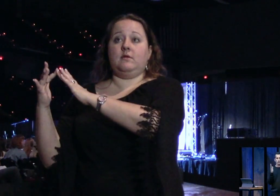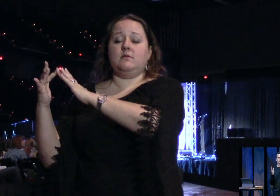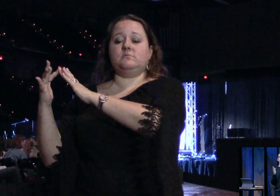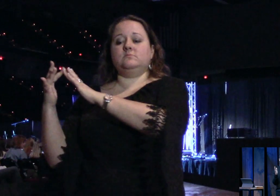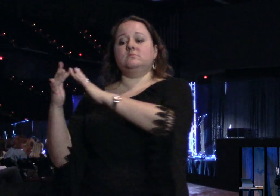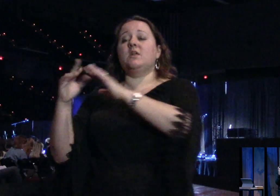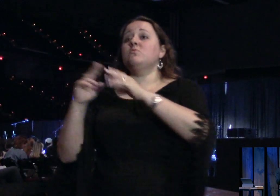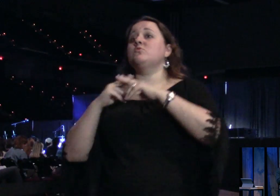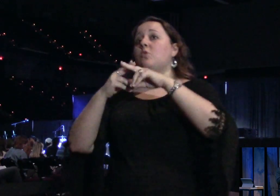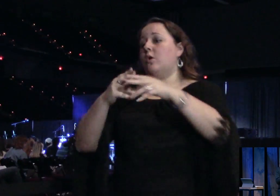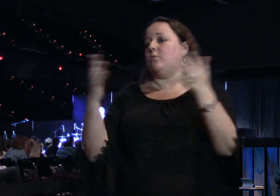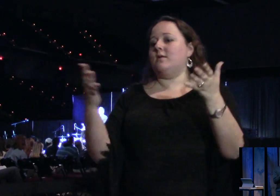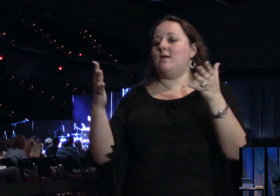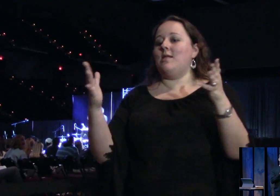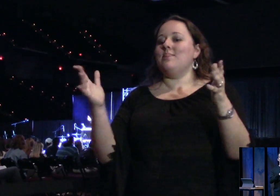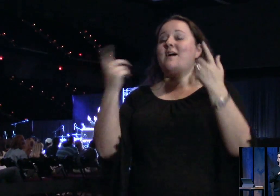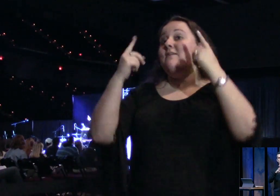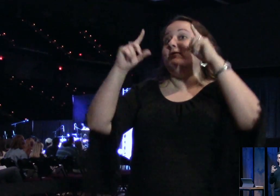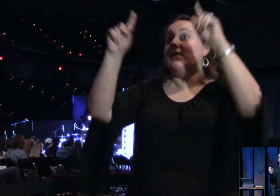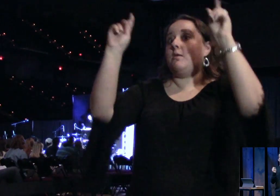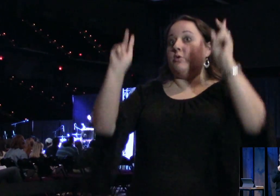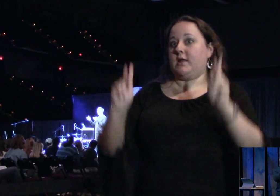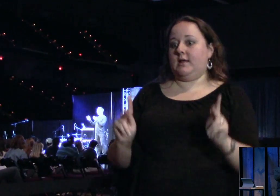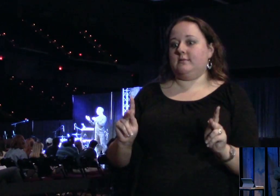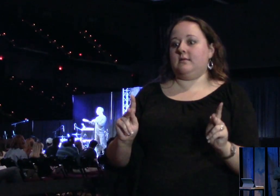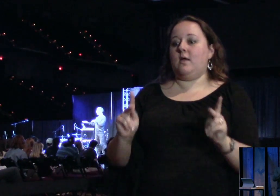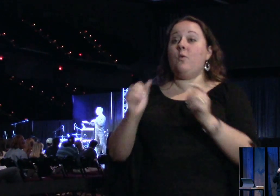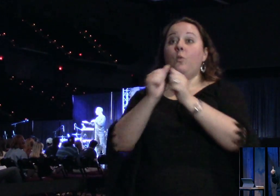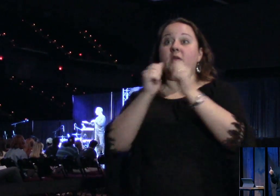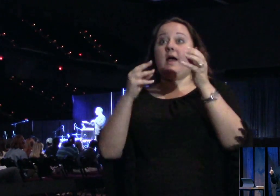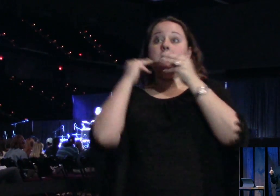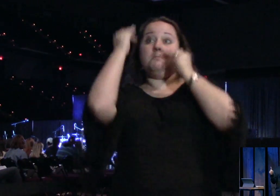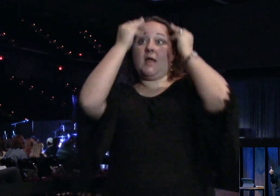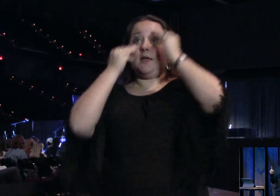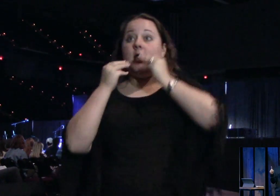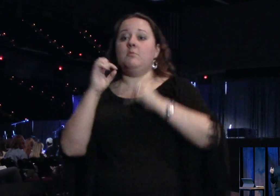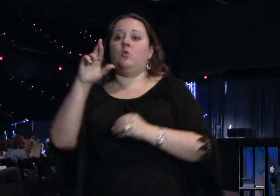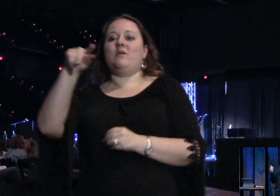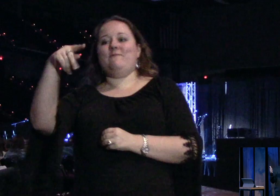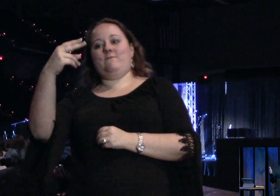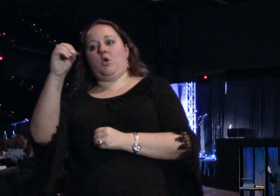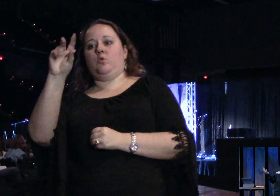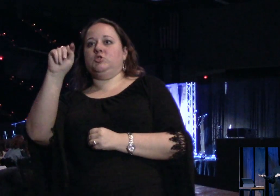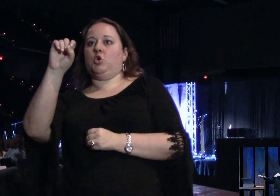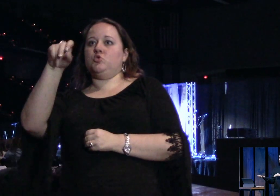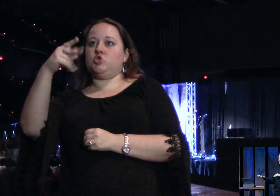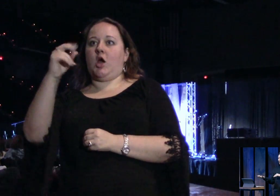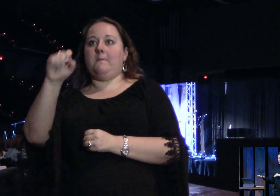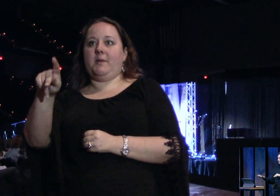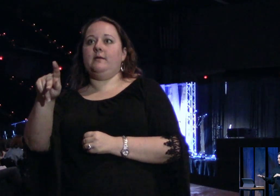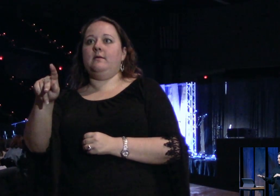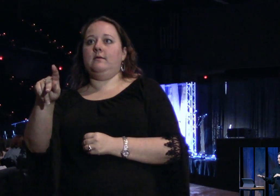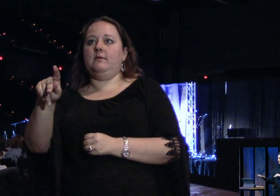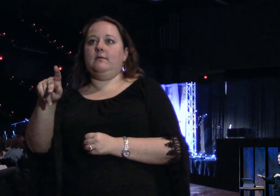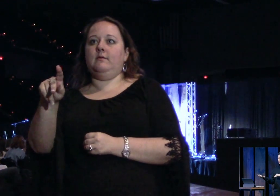something online that was entitled Celebrities Without Makeup or